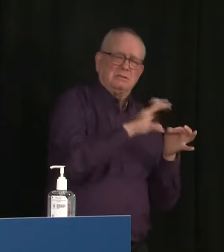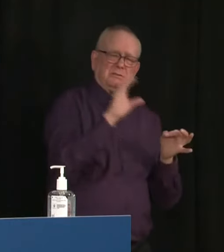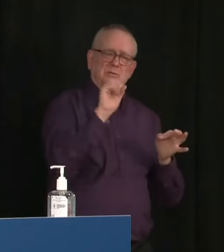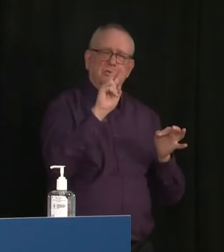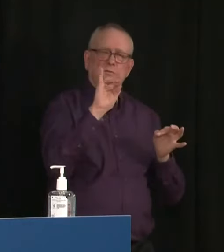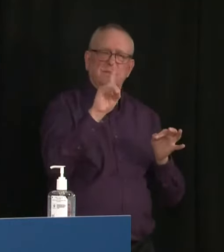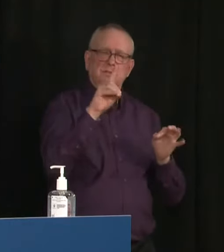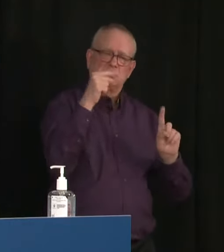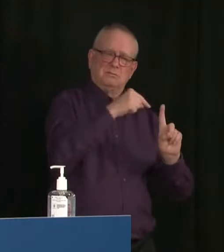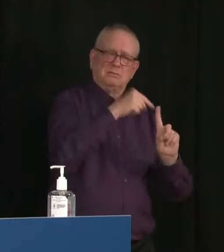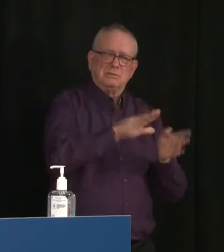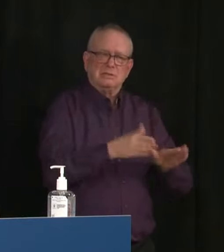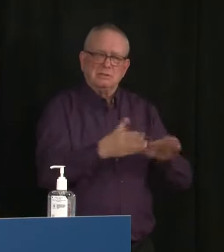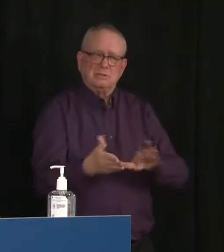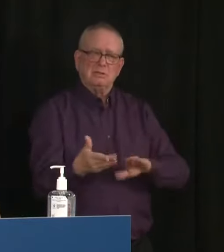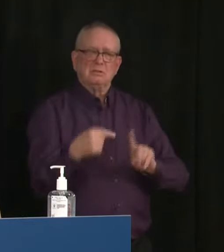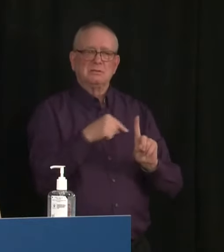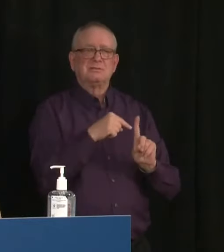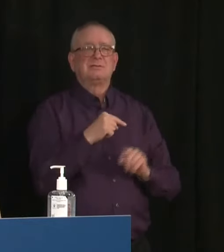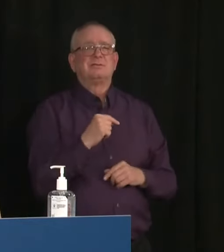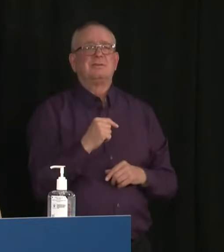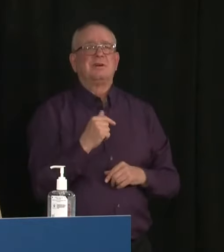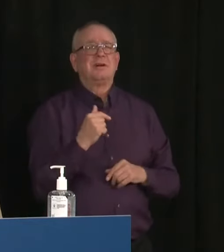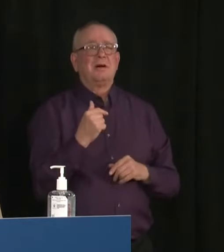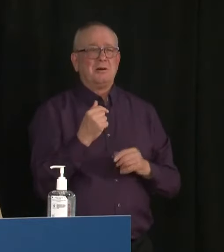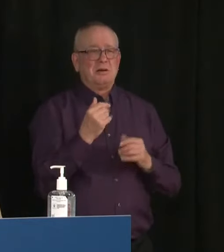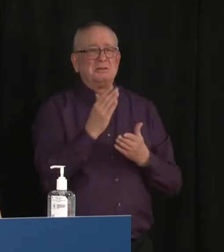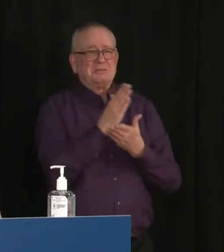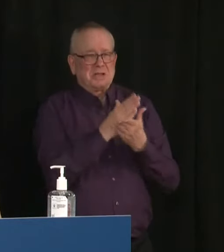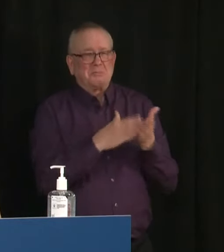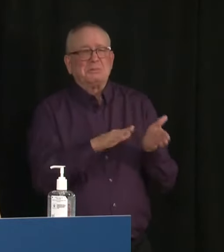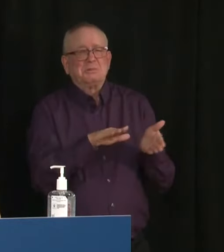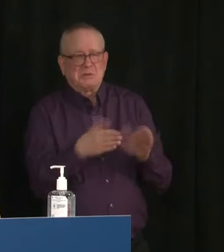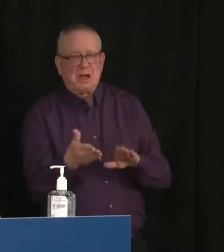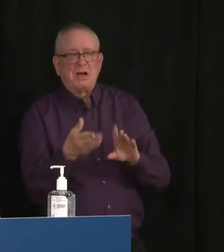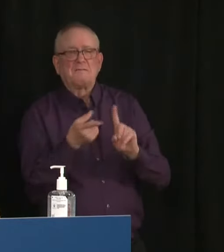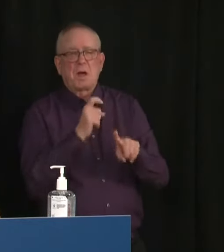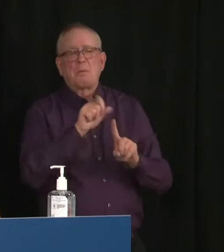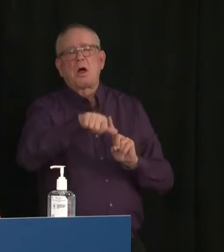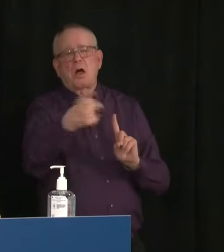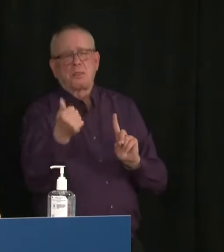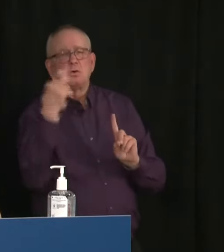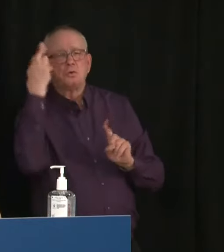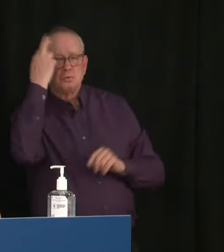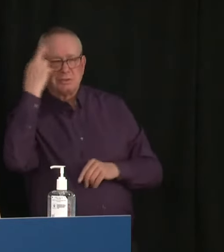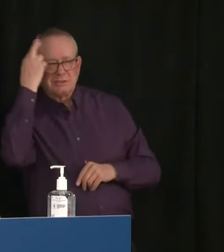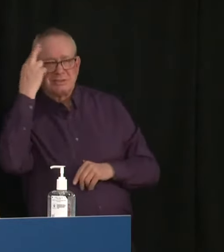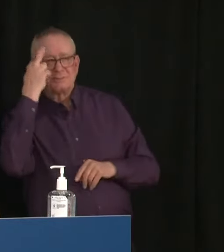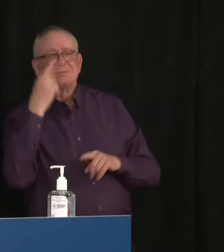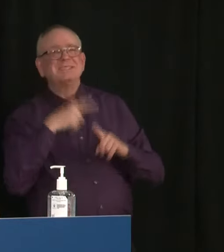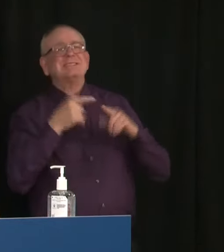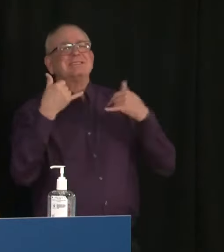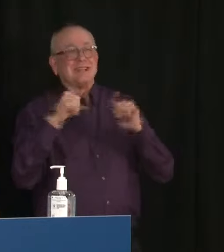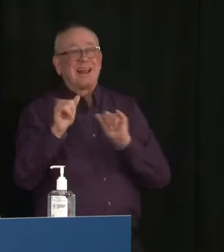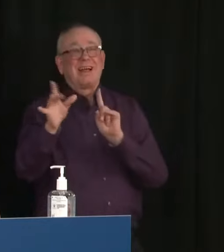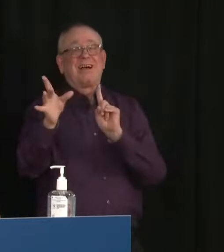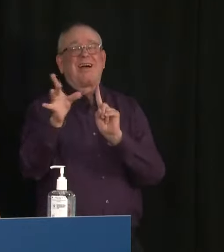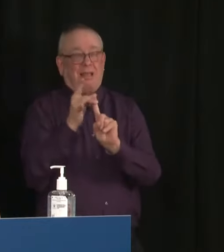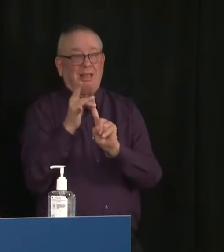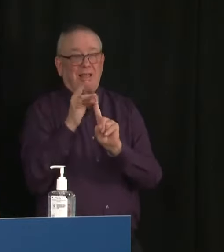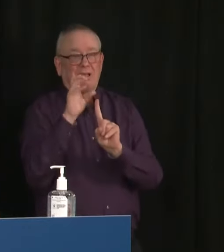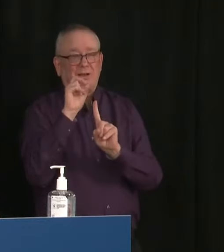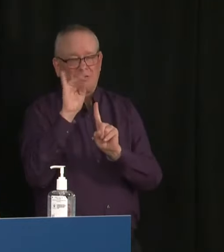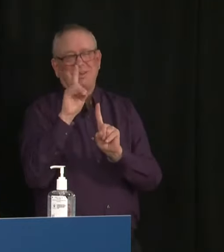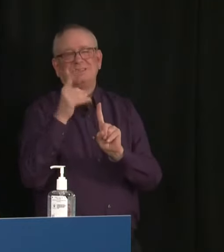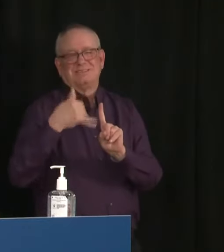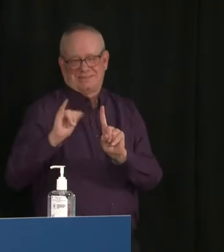have COVID-19. Our process includes, in our initial counts, we include deaths where COVID has been flagged